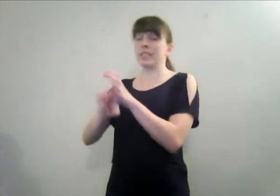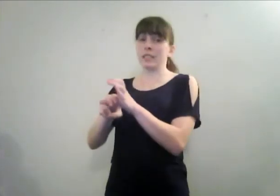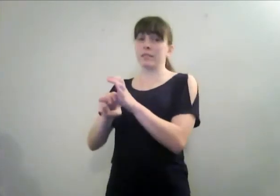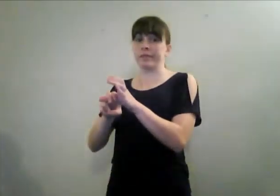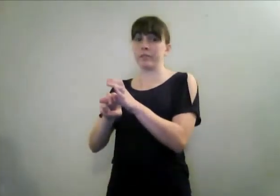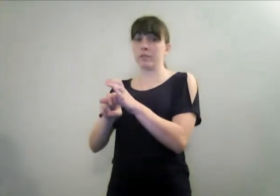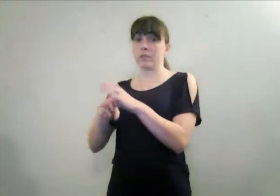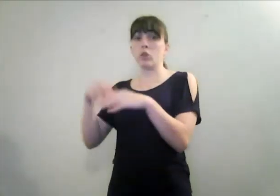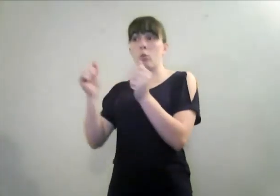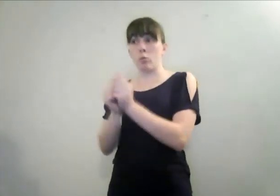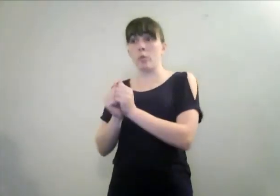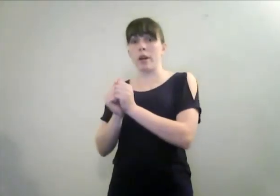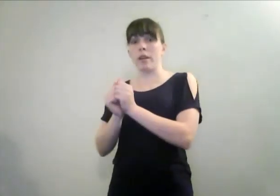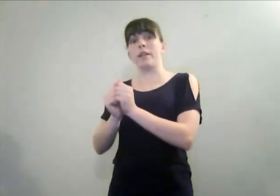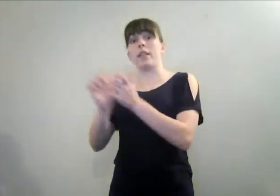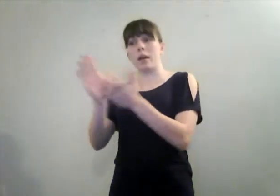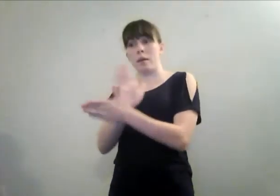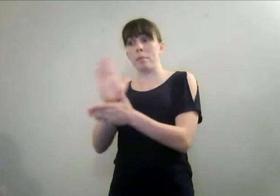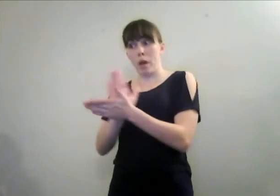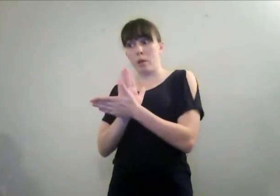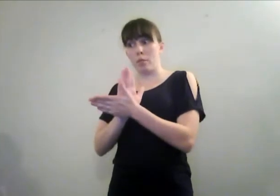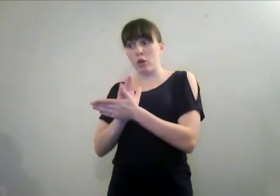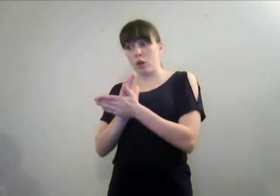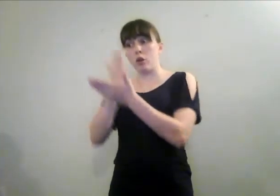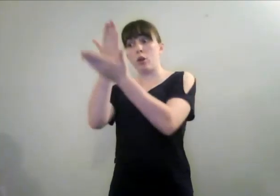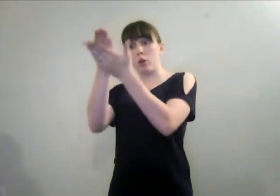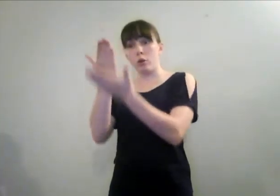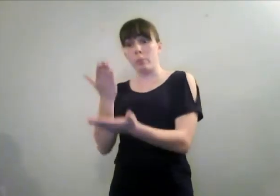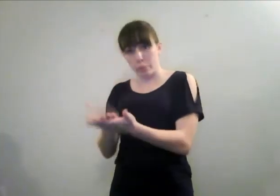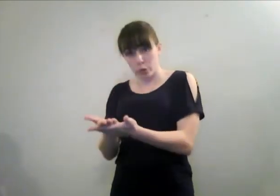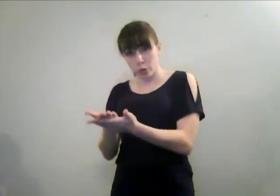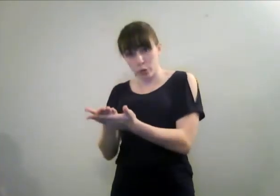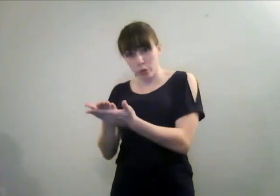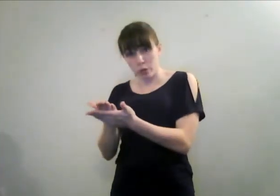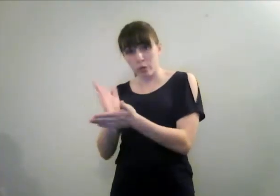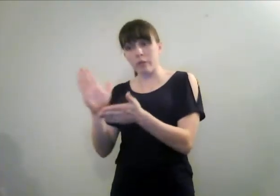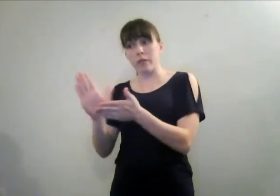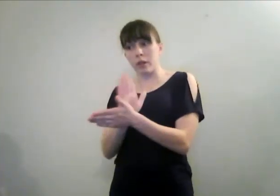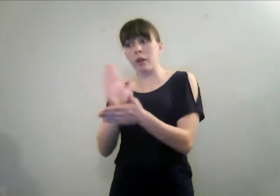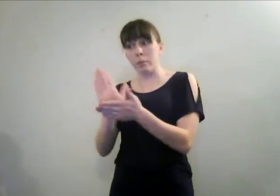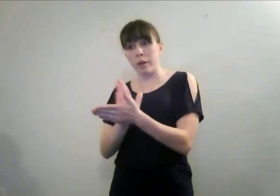which proves that psychic paper has an NFC interface. Thank you very much.